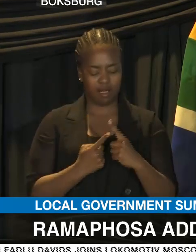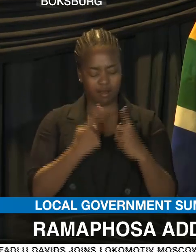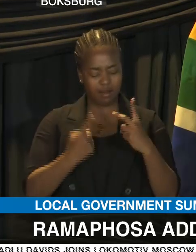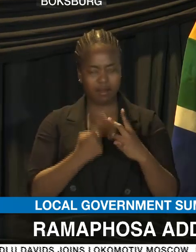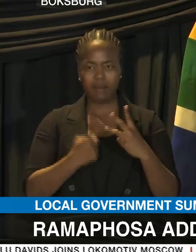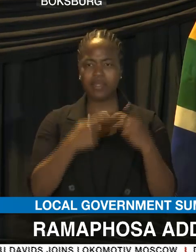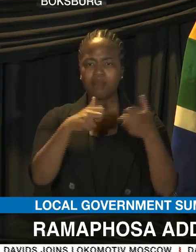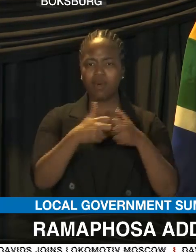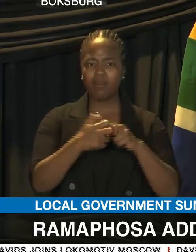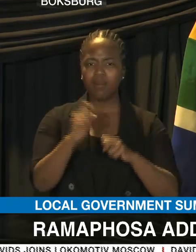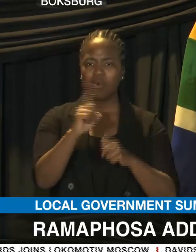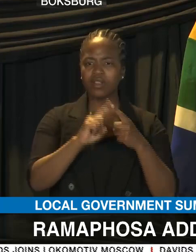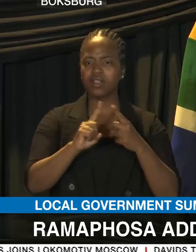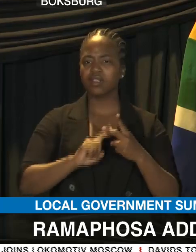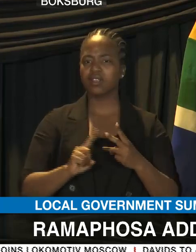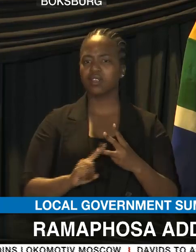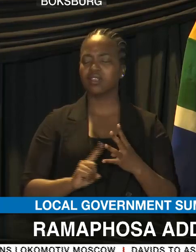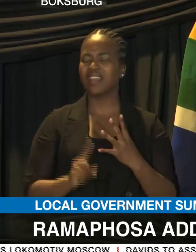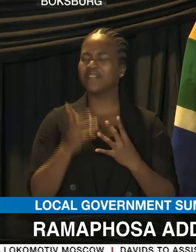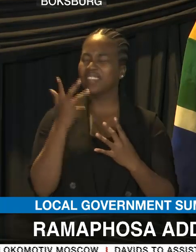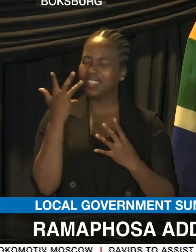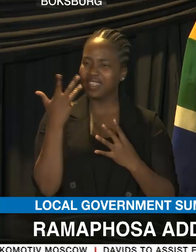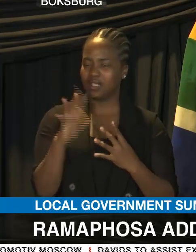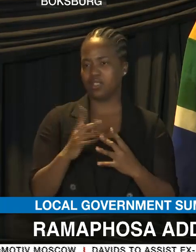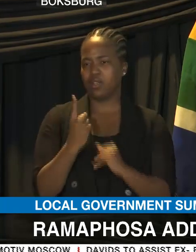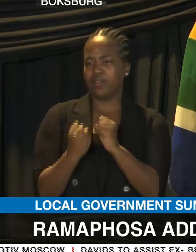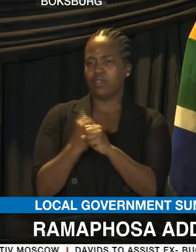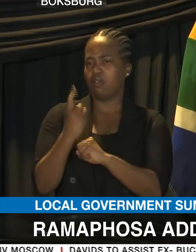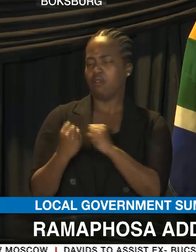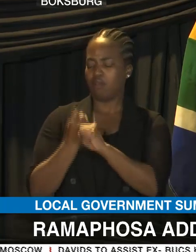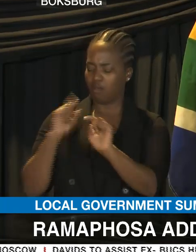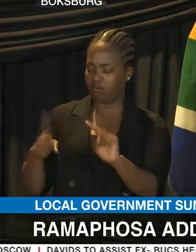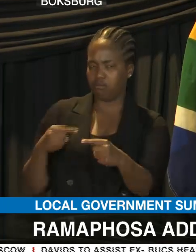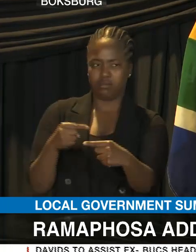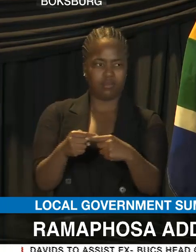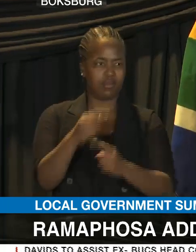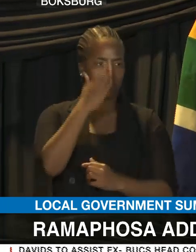and problems ad nauseum over a very long period.